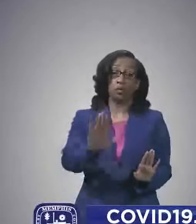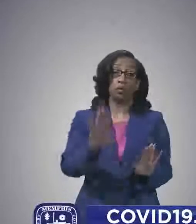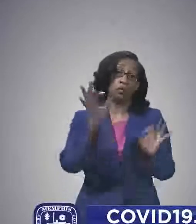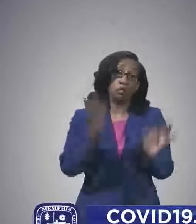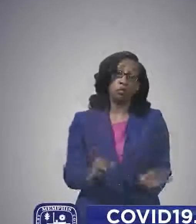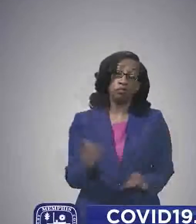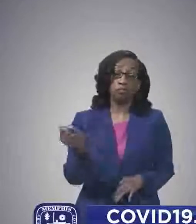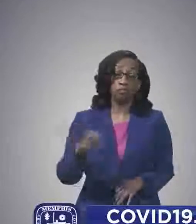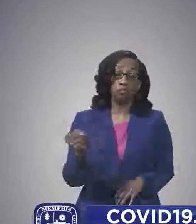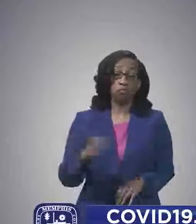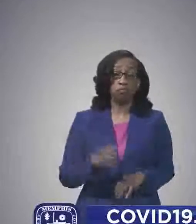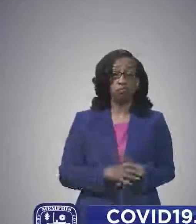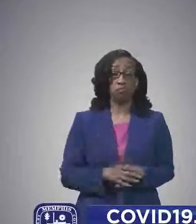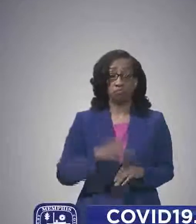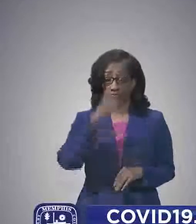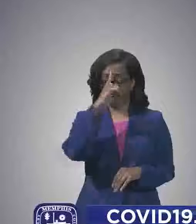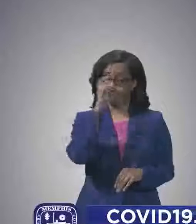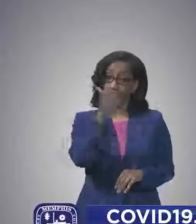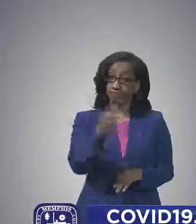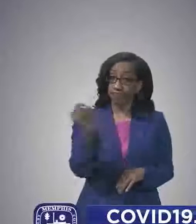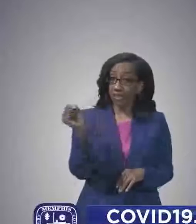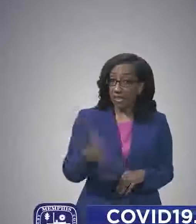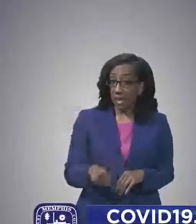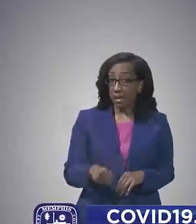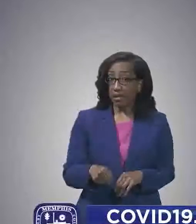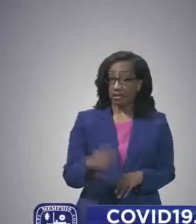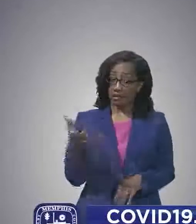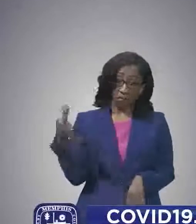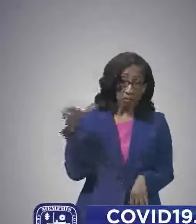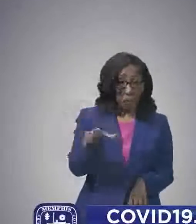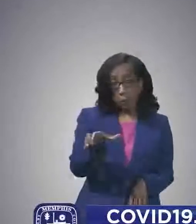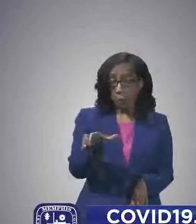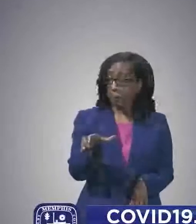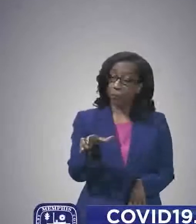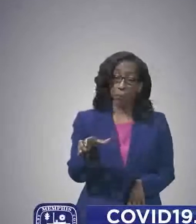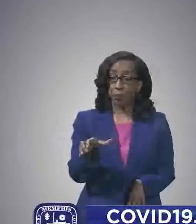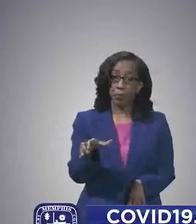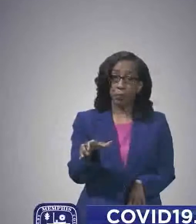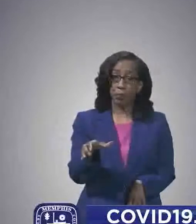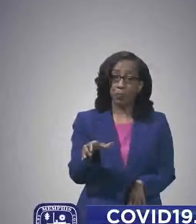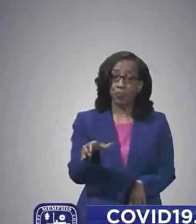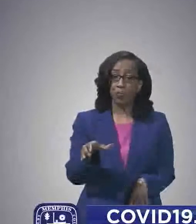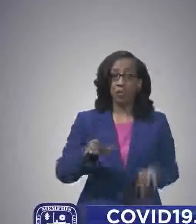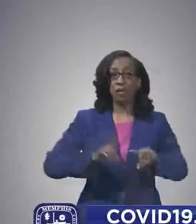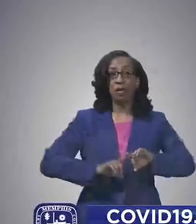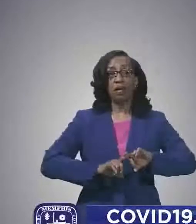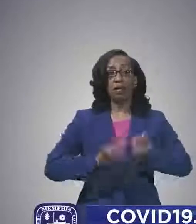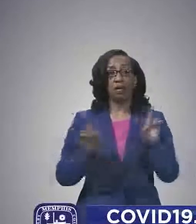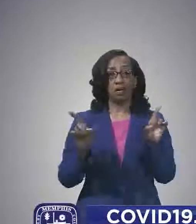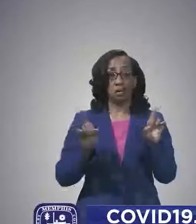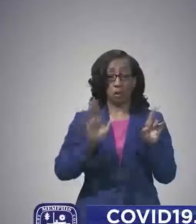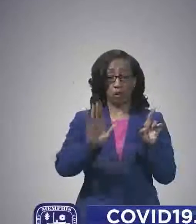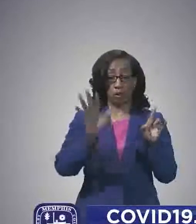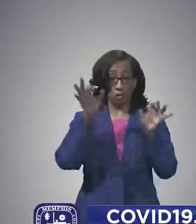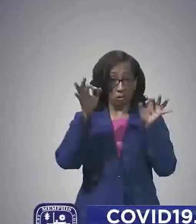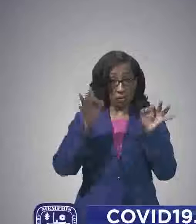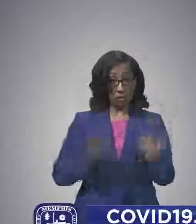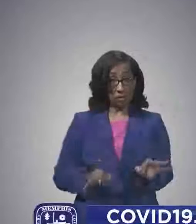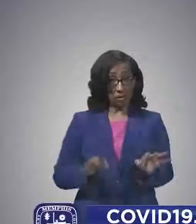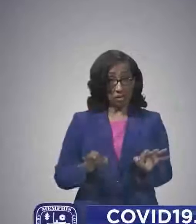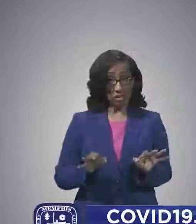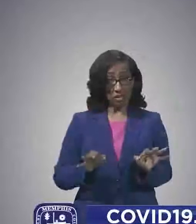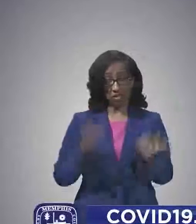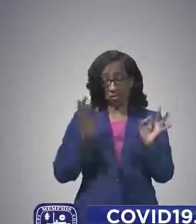choice. It cannot be mandated. But your choice not to